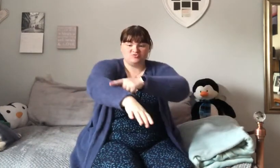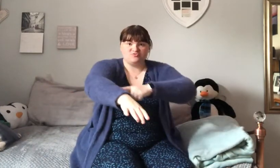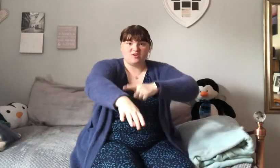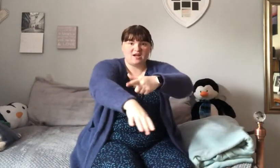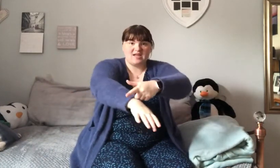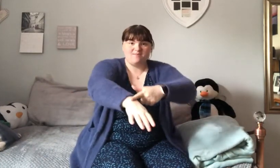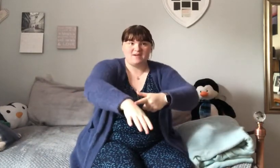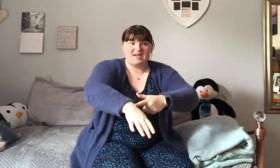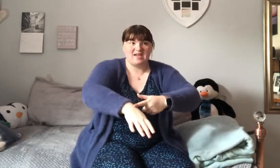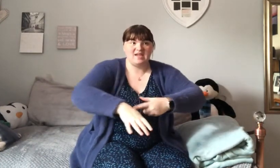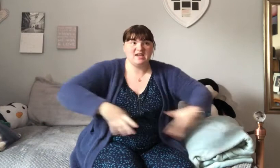stripy